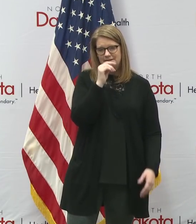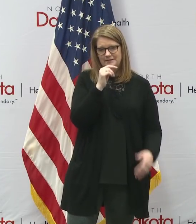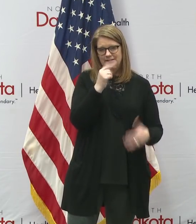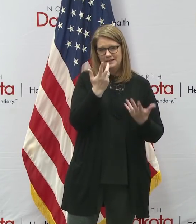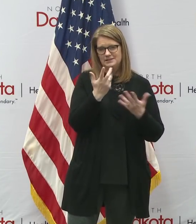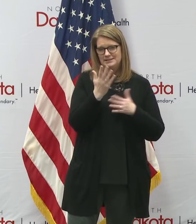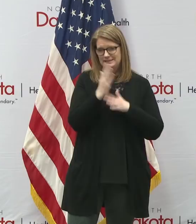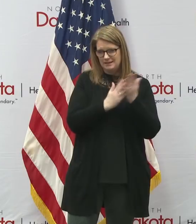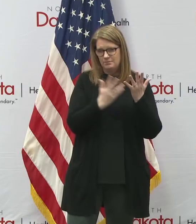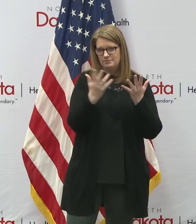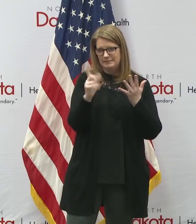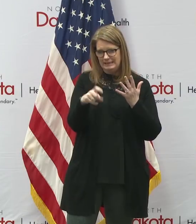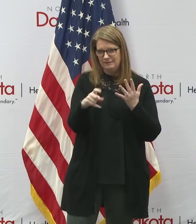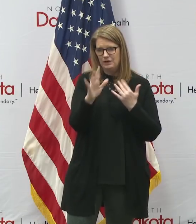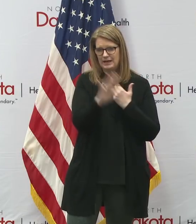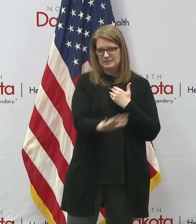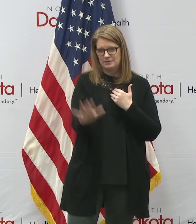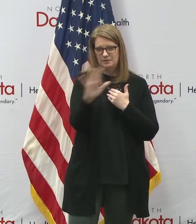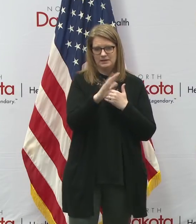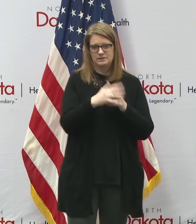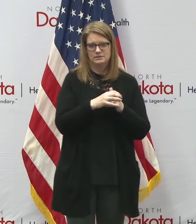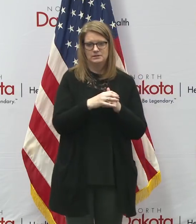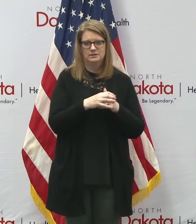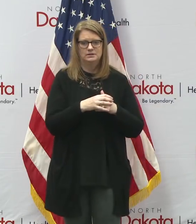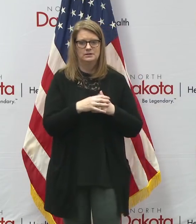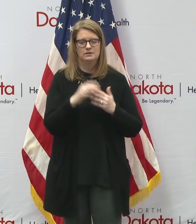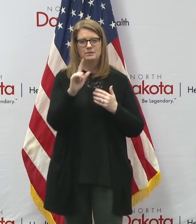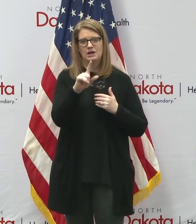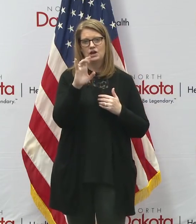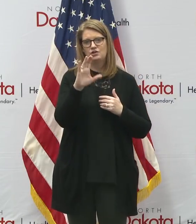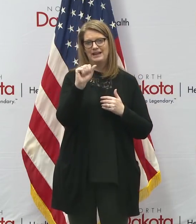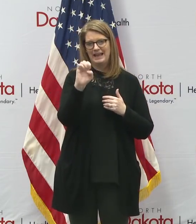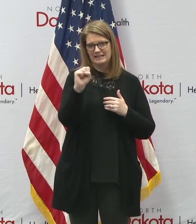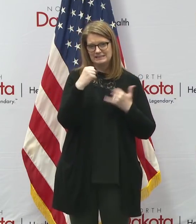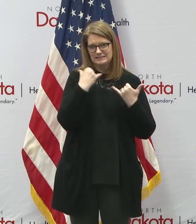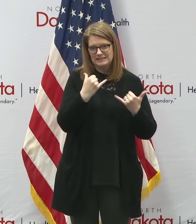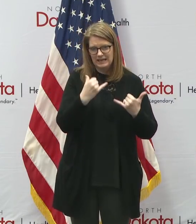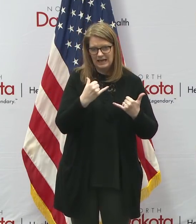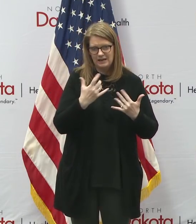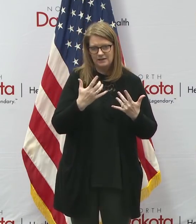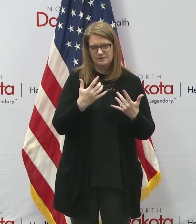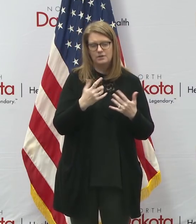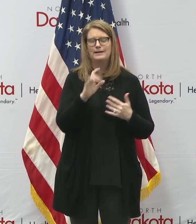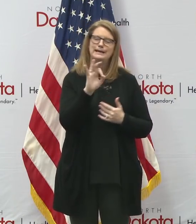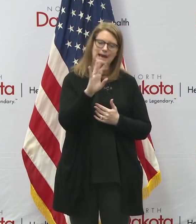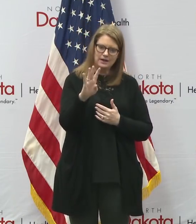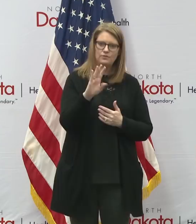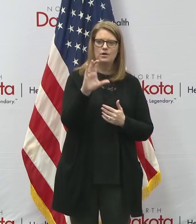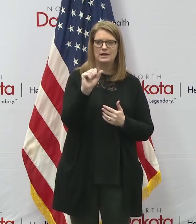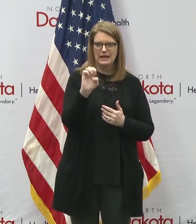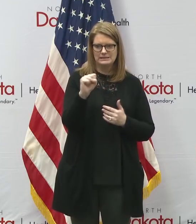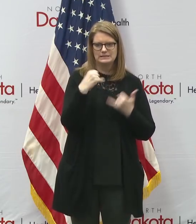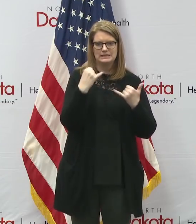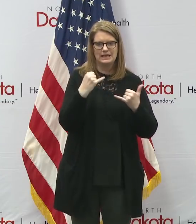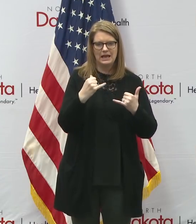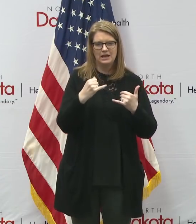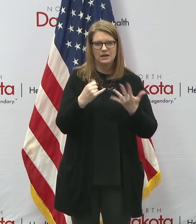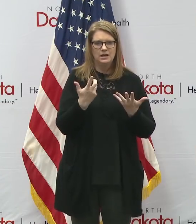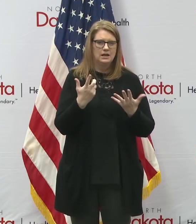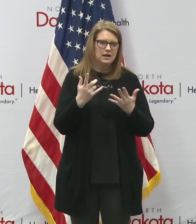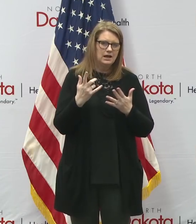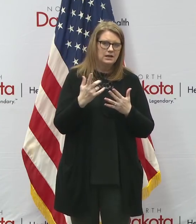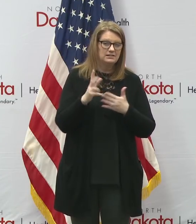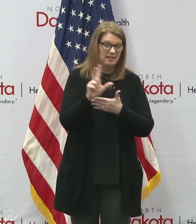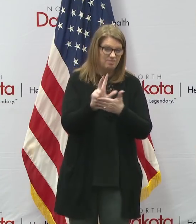have some estimates. And so we're at 100 cases today. When we look ahead, 94 cases today. When we look ahead